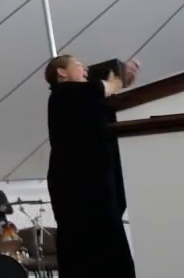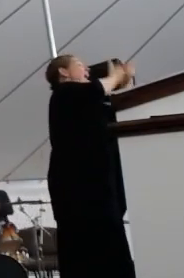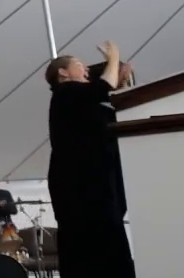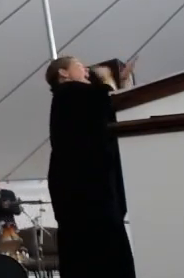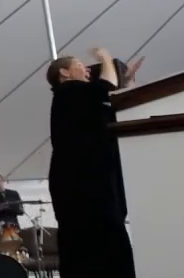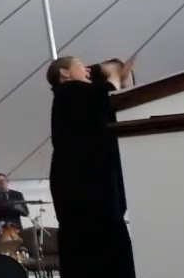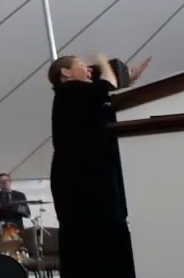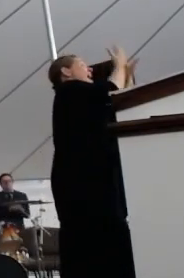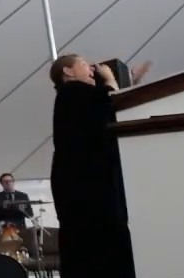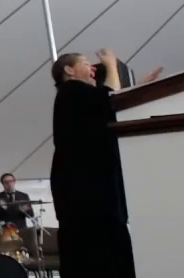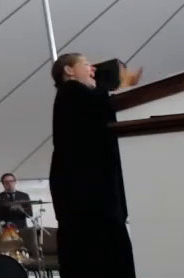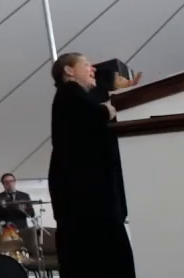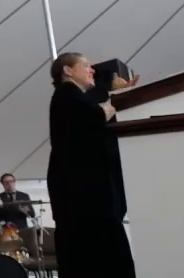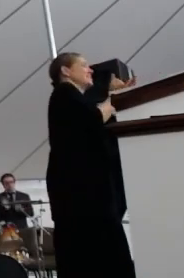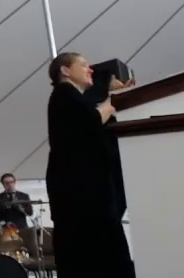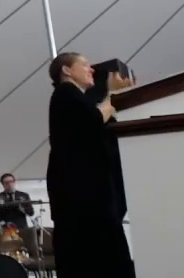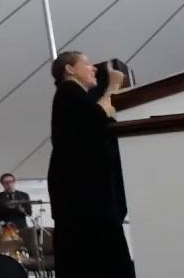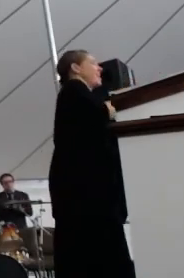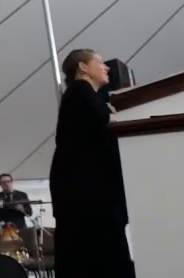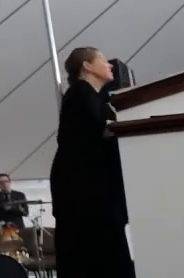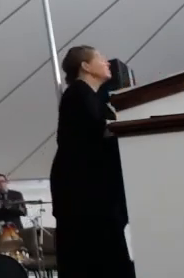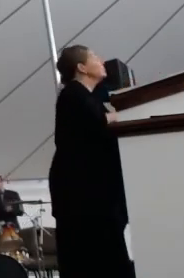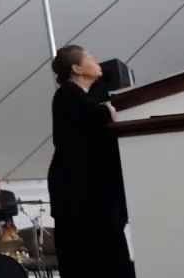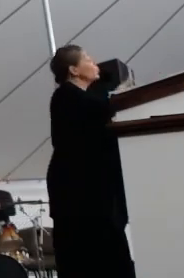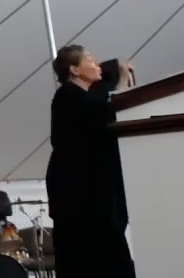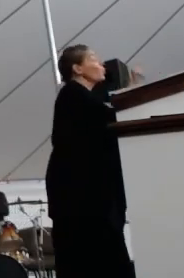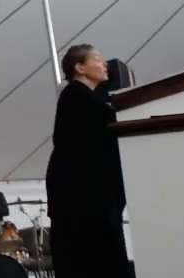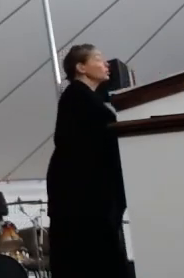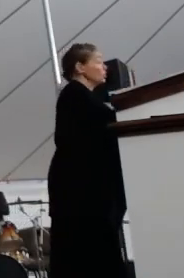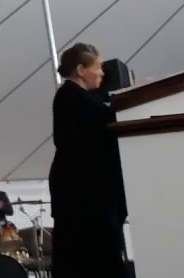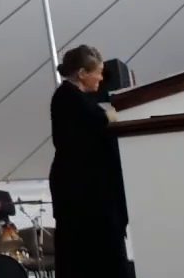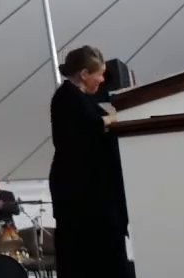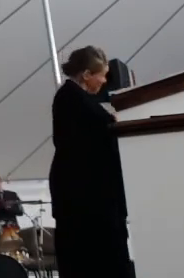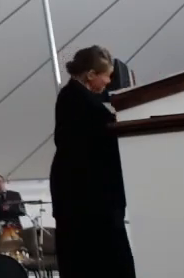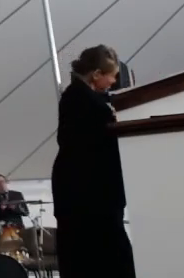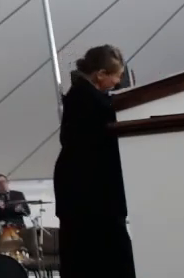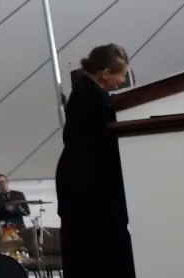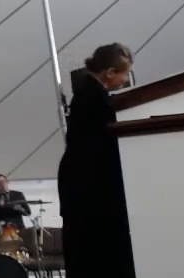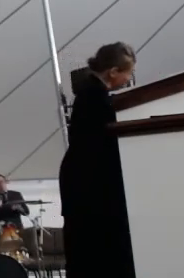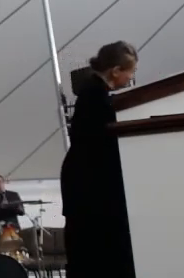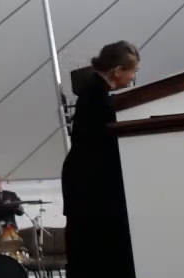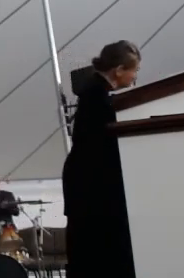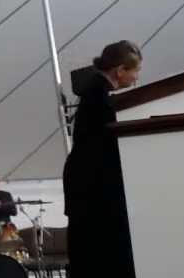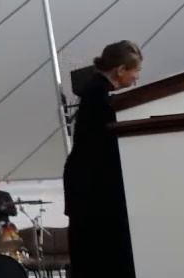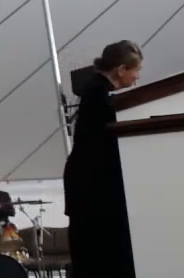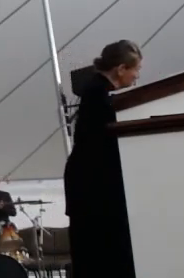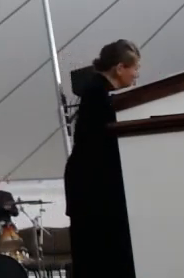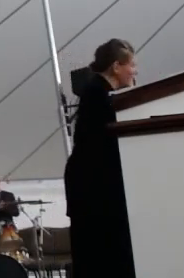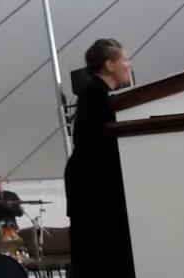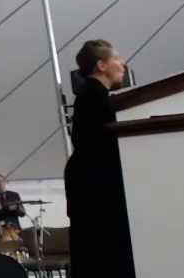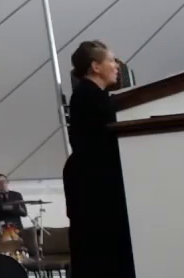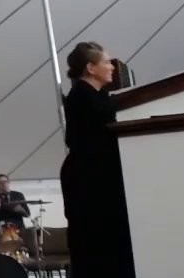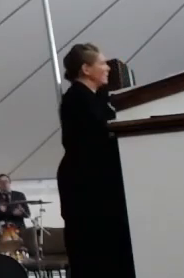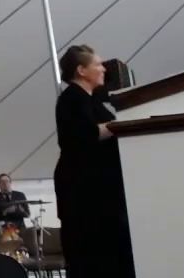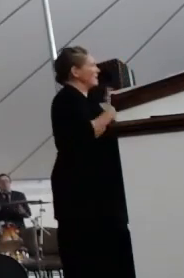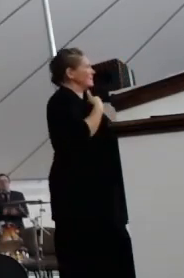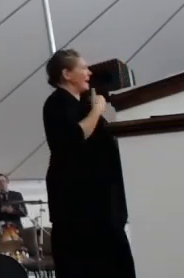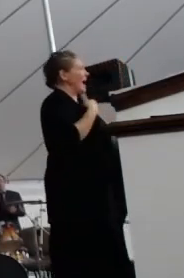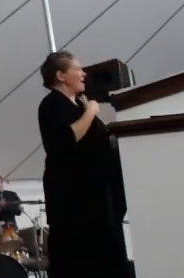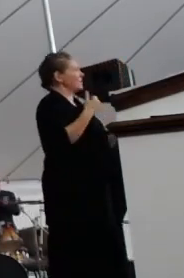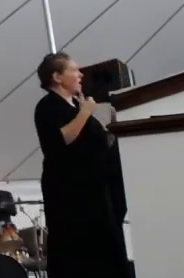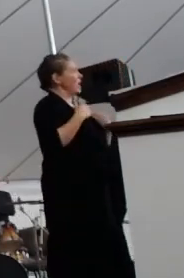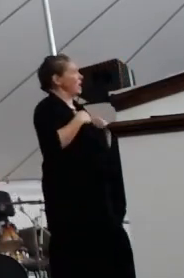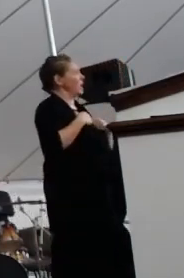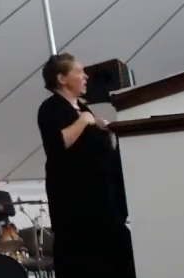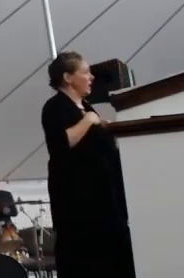Come on. The question is, are you going to be honest enough to realize, hey, there's things I need to let go of. There's